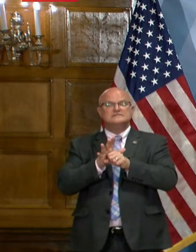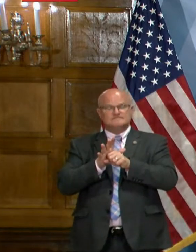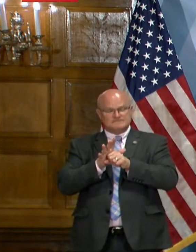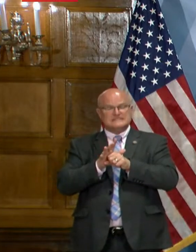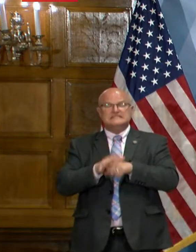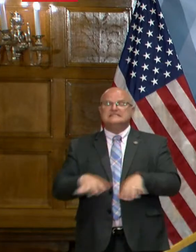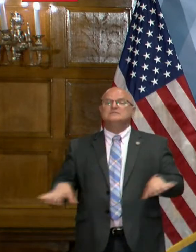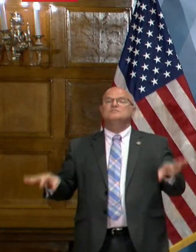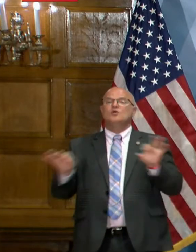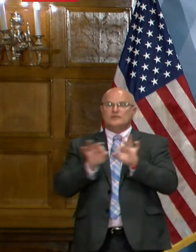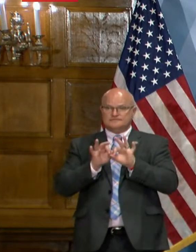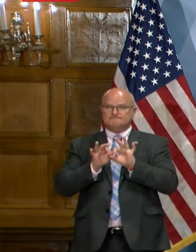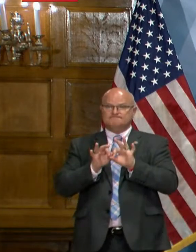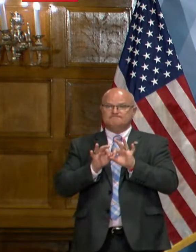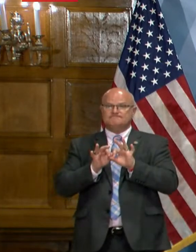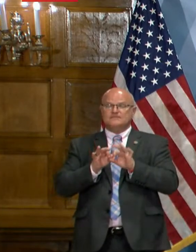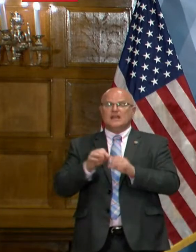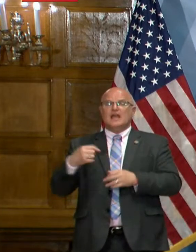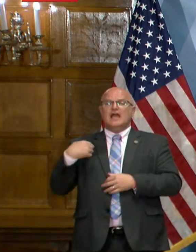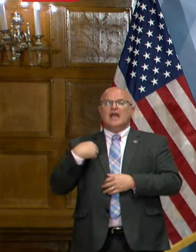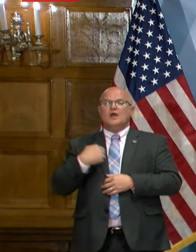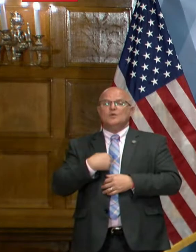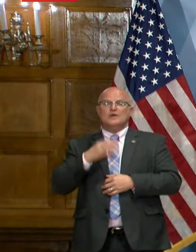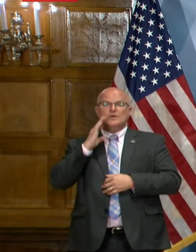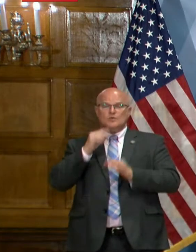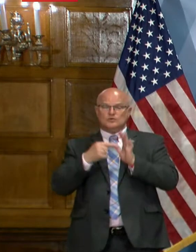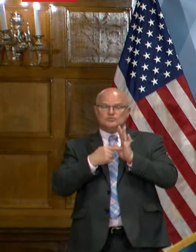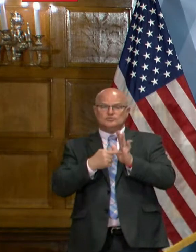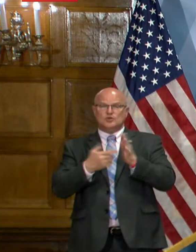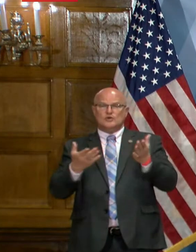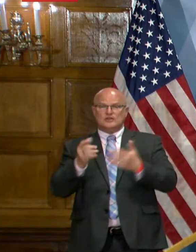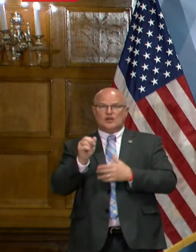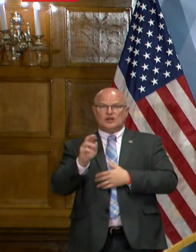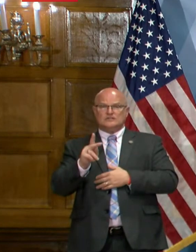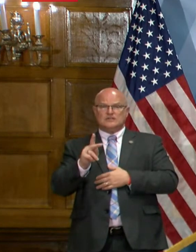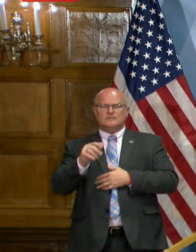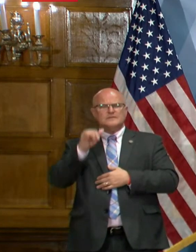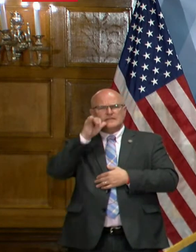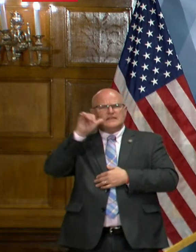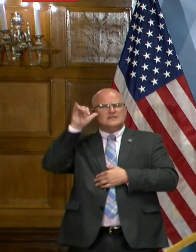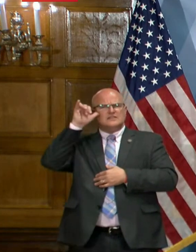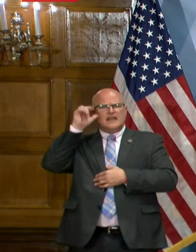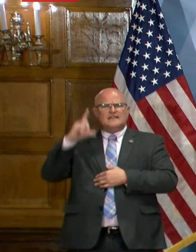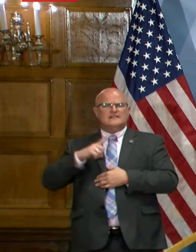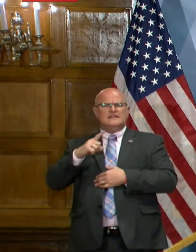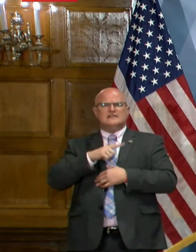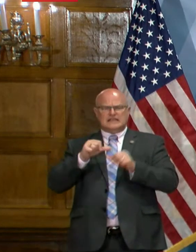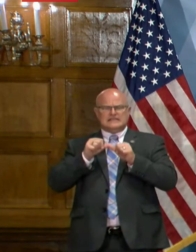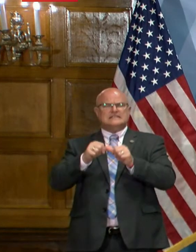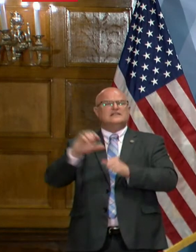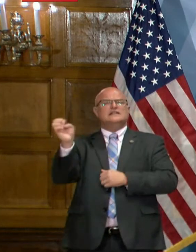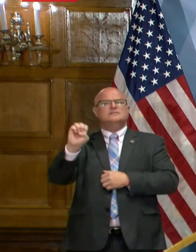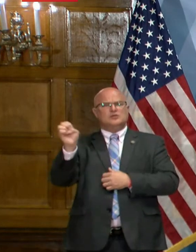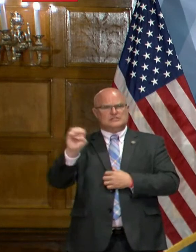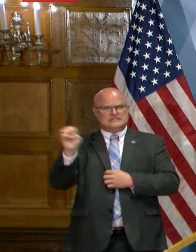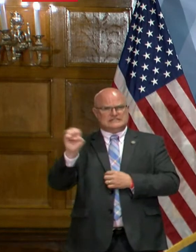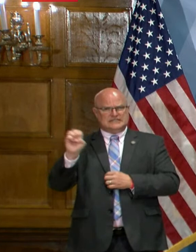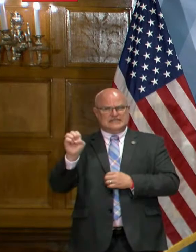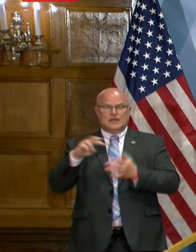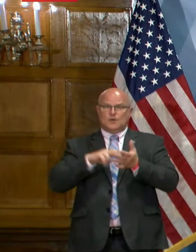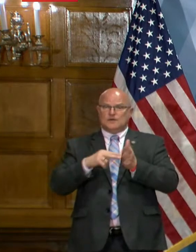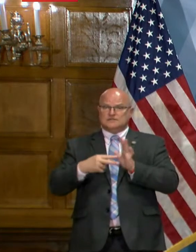is important, and that we will continue to reflect that in Arkansas. Yesterday, the legislature continued the emergency.